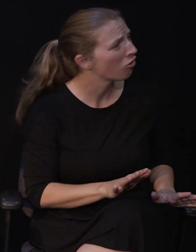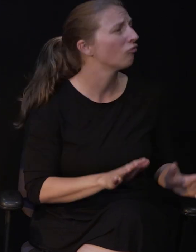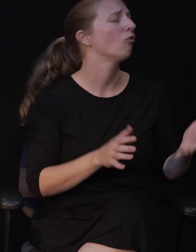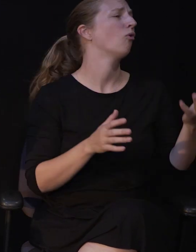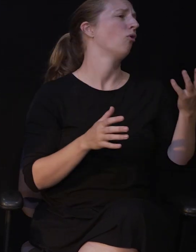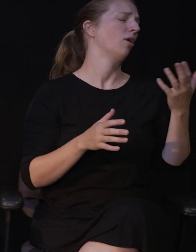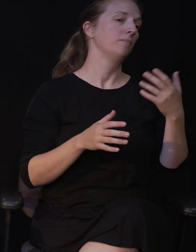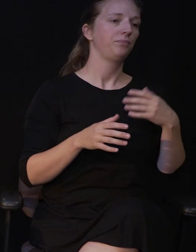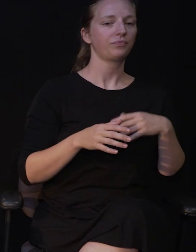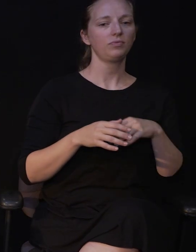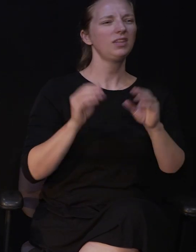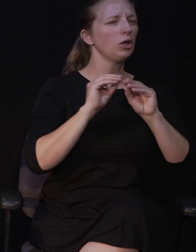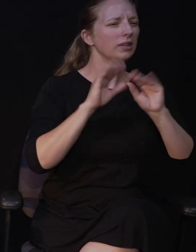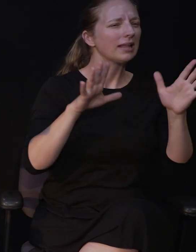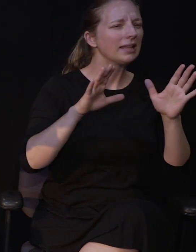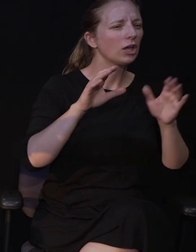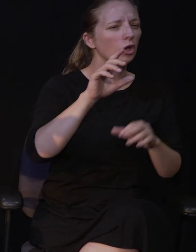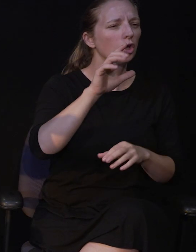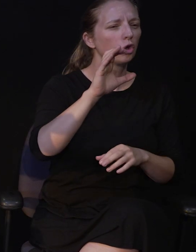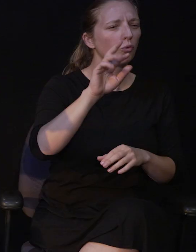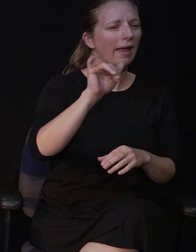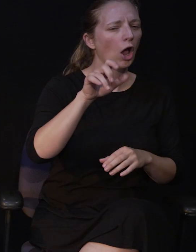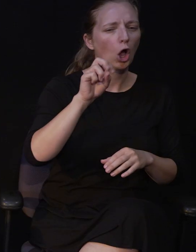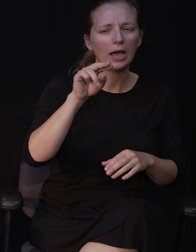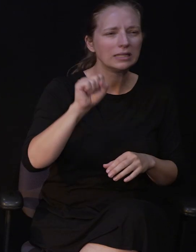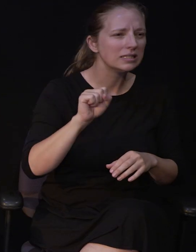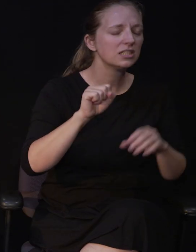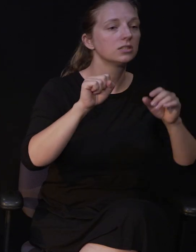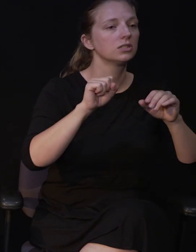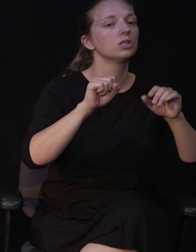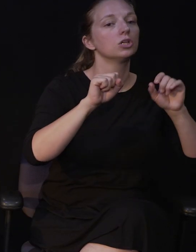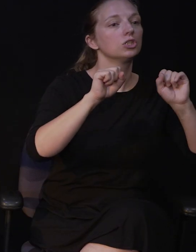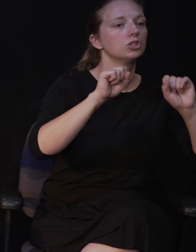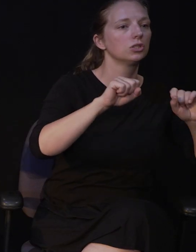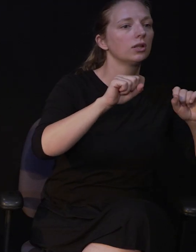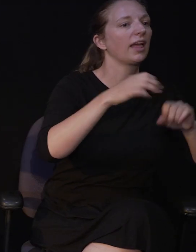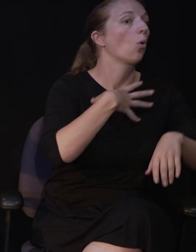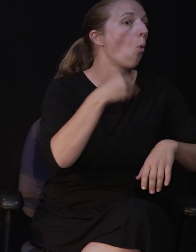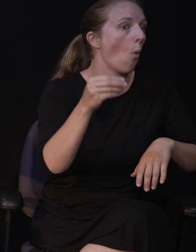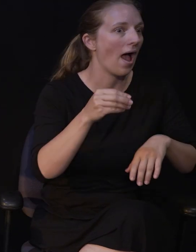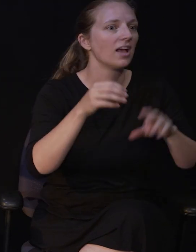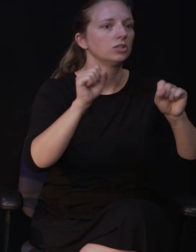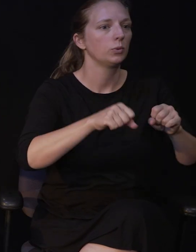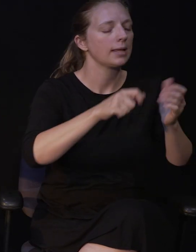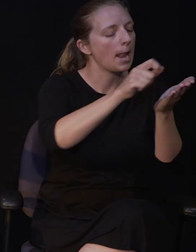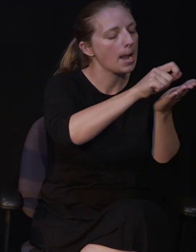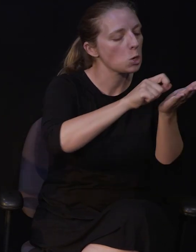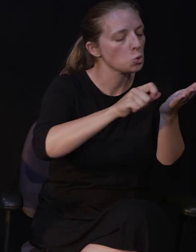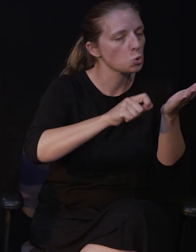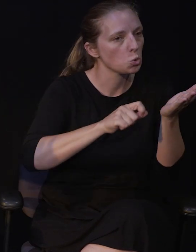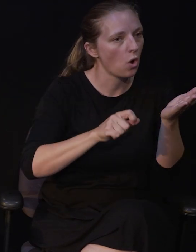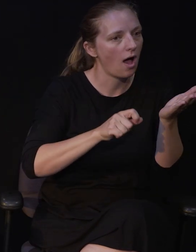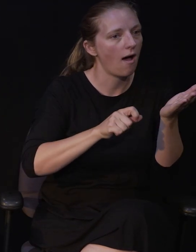one of those clear crayons. We did a resist. Yeah. So he was able to do his little drawings that he was comfortable doing,